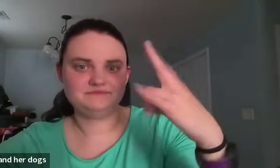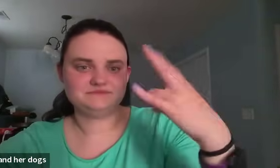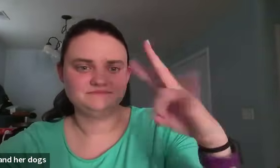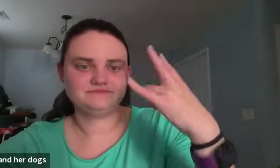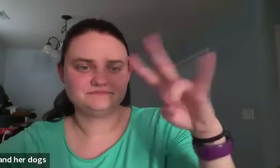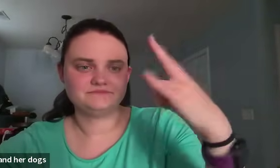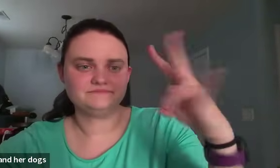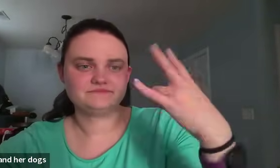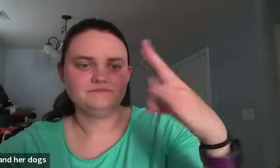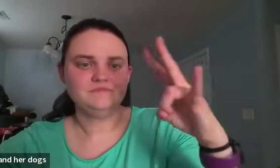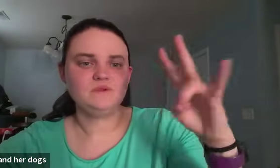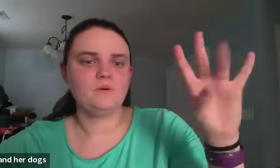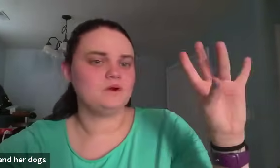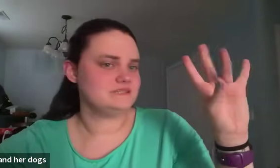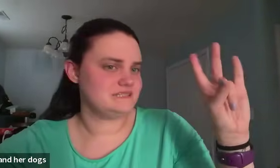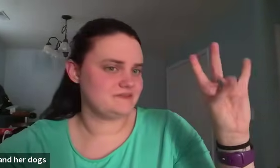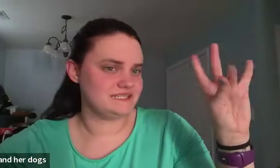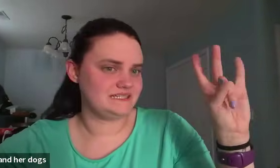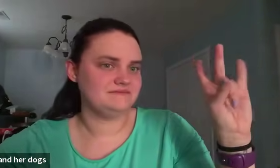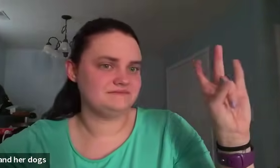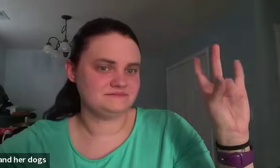17, or 17.